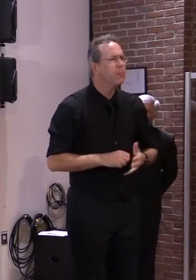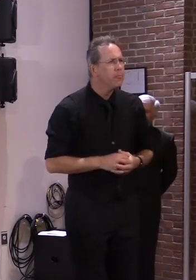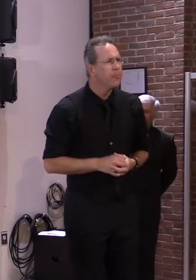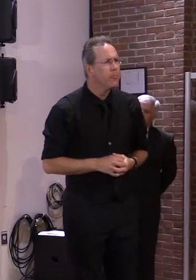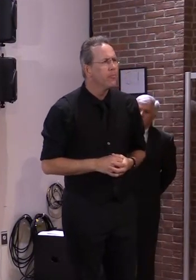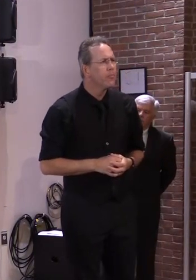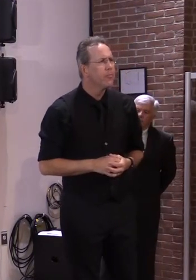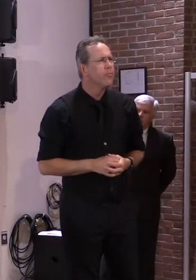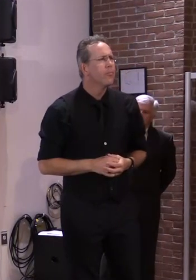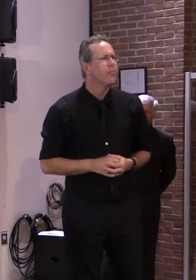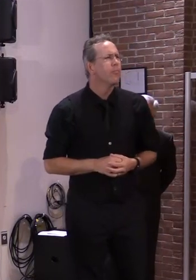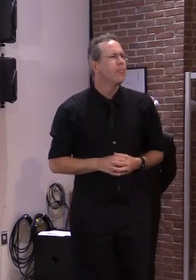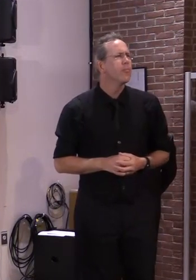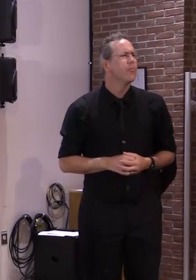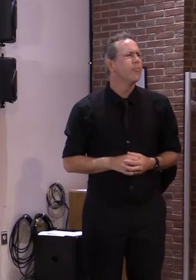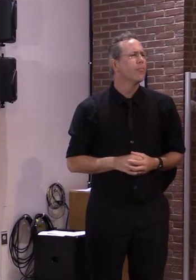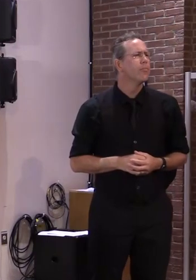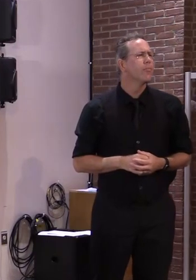in touch with you.